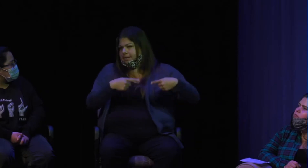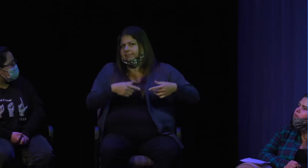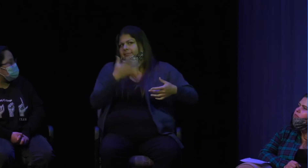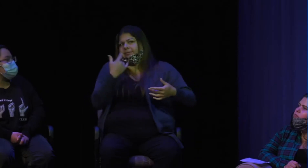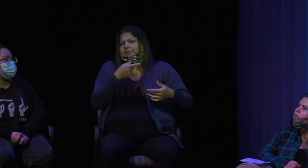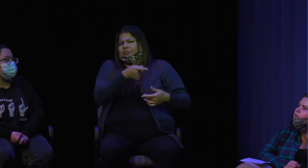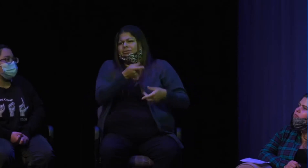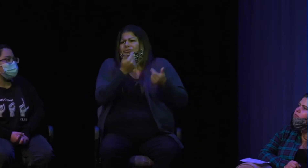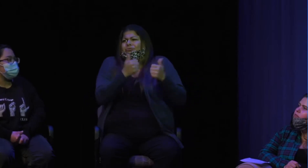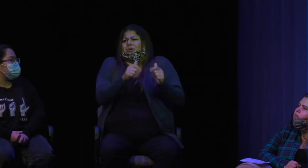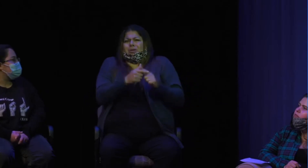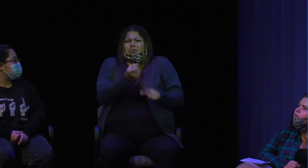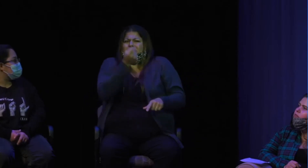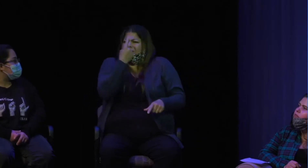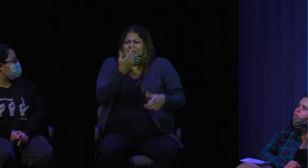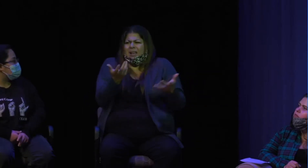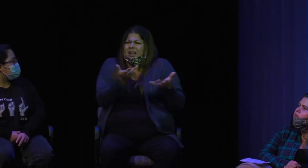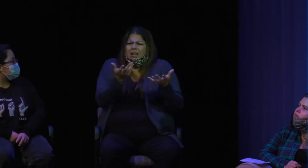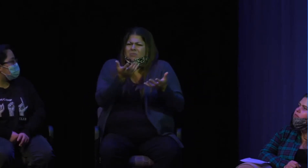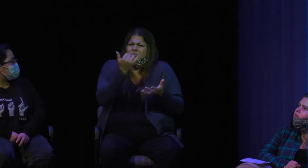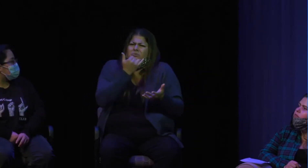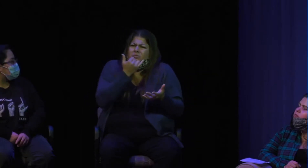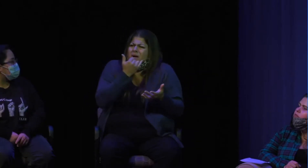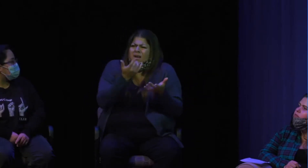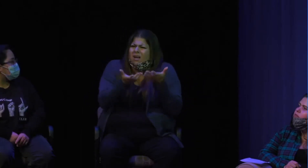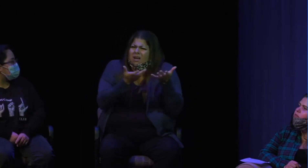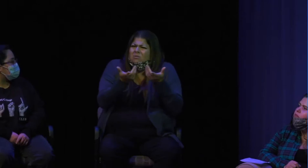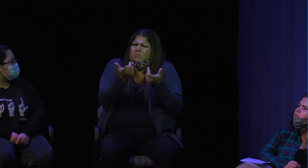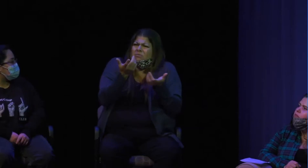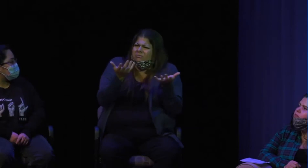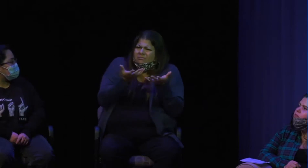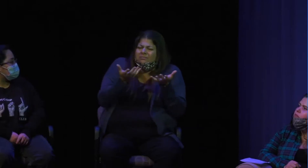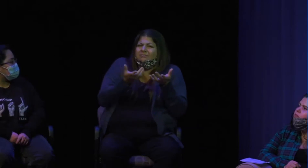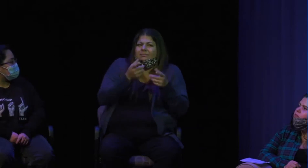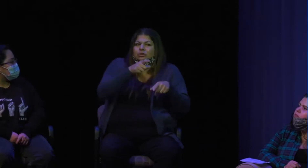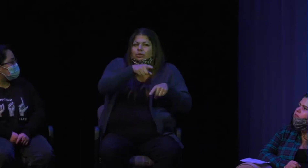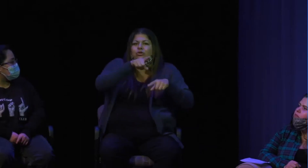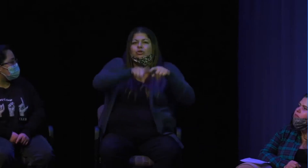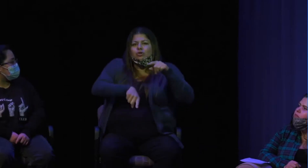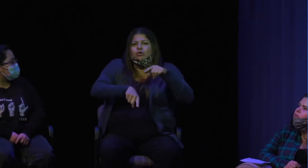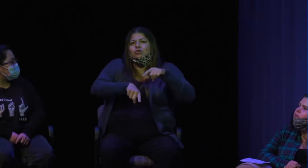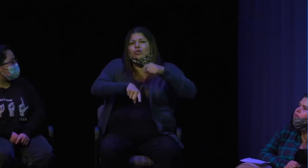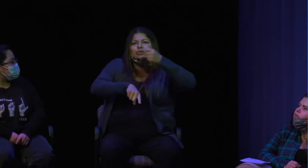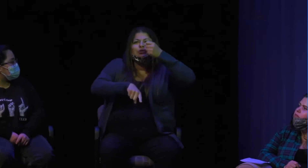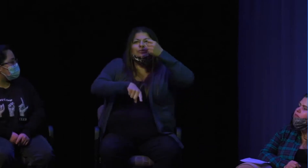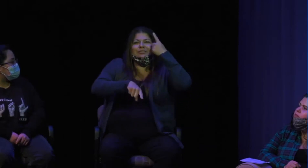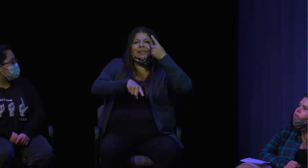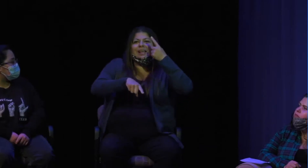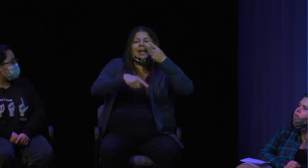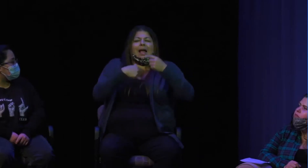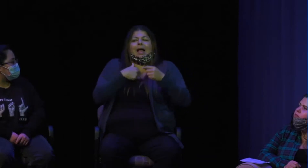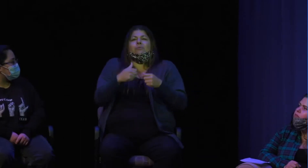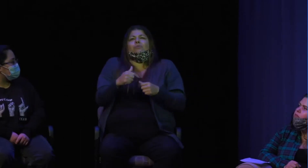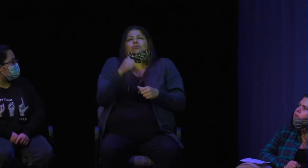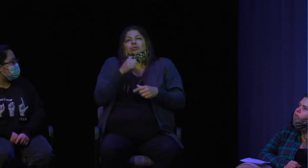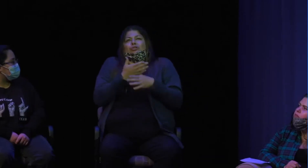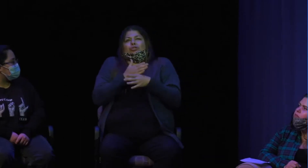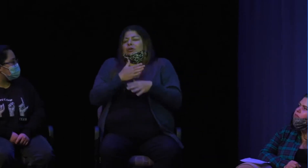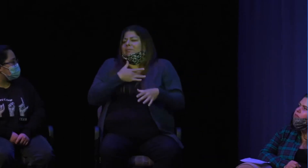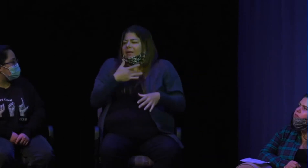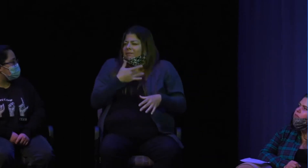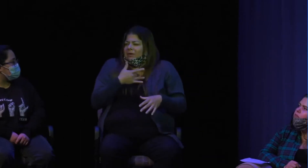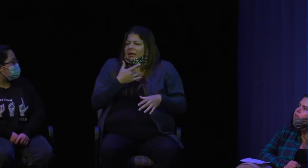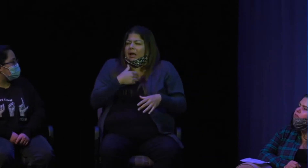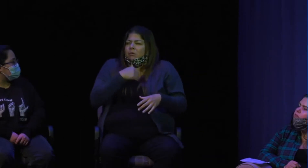And it would end up in an argument because no one quite understood why I didn't want to